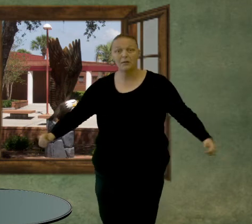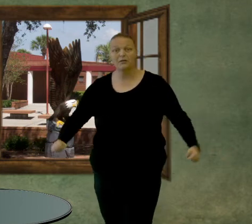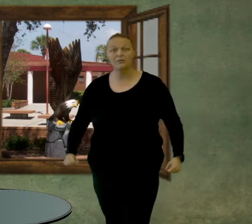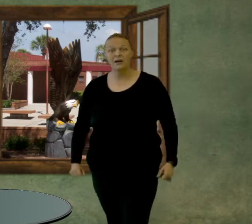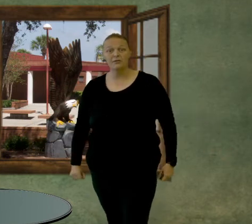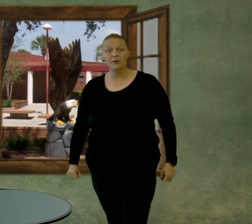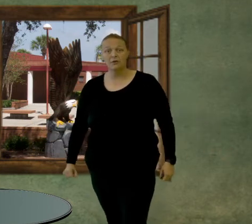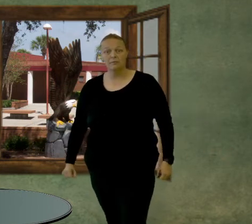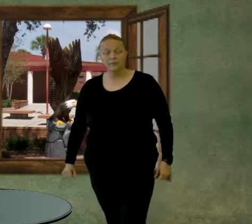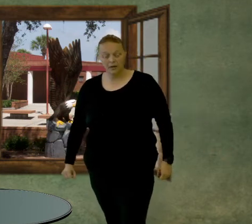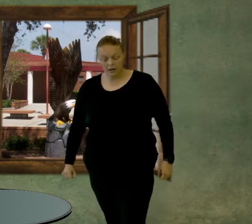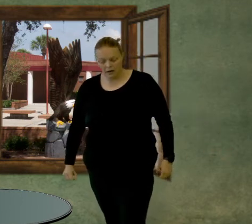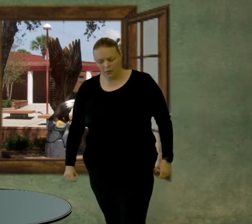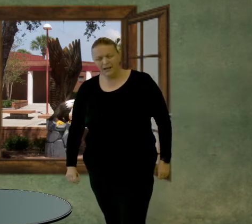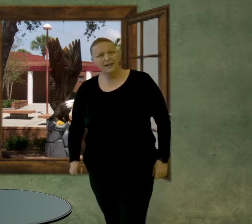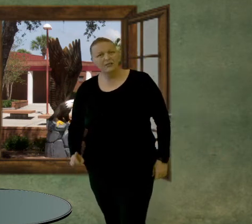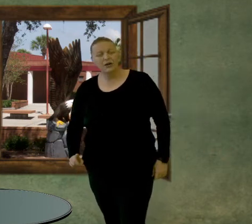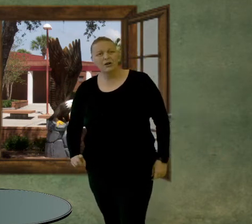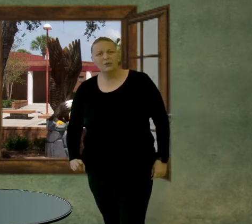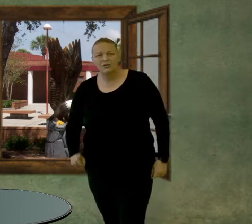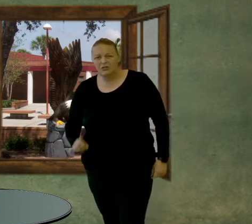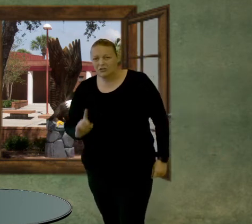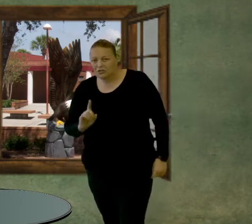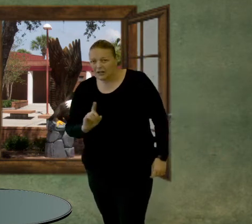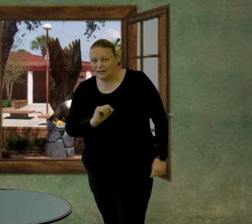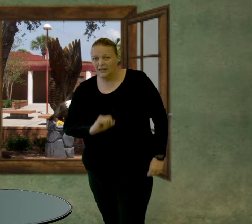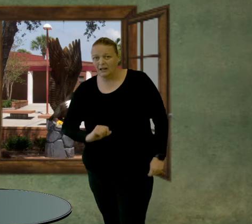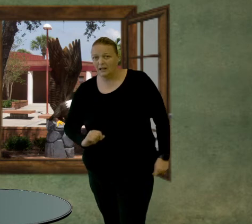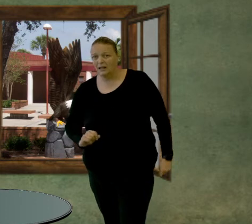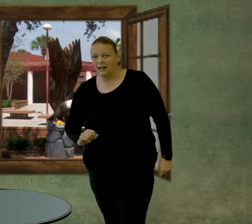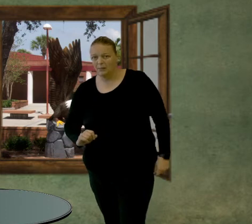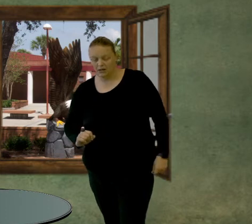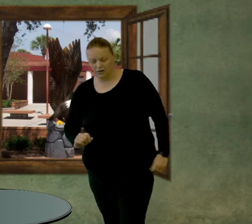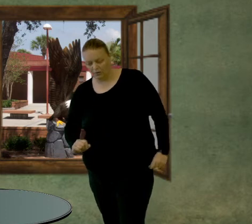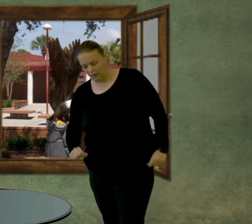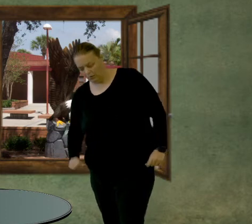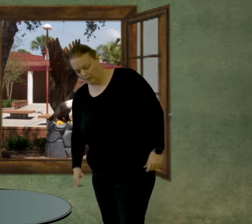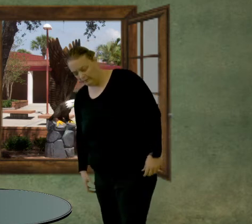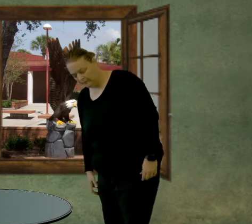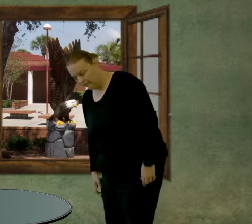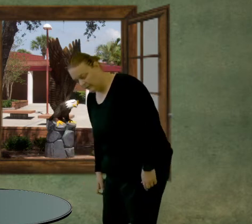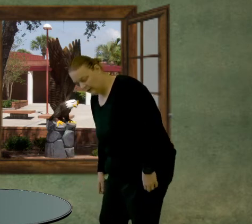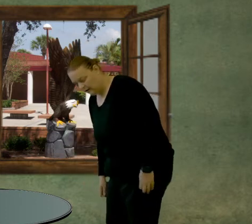in front of you. What I'd like for you to do is gently climb into your bubble.